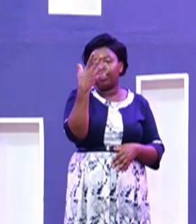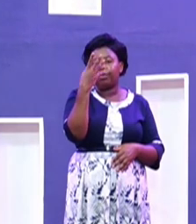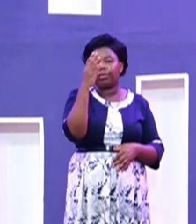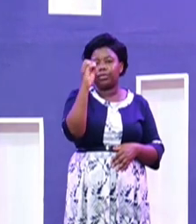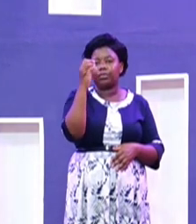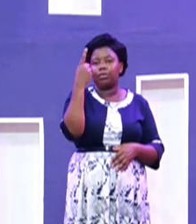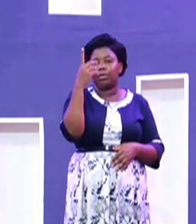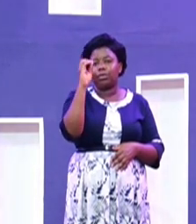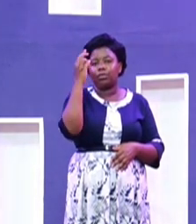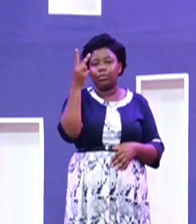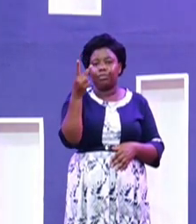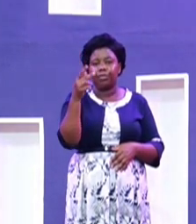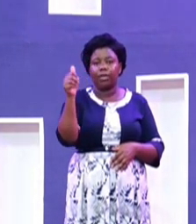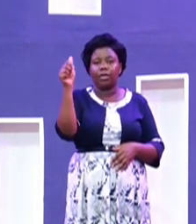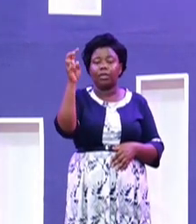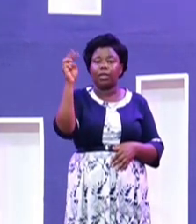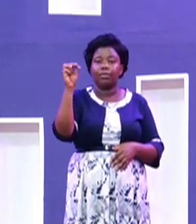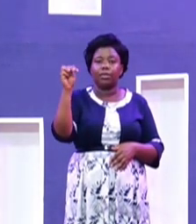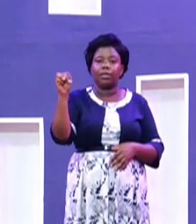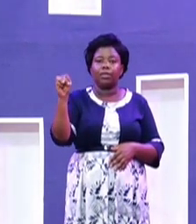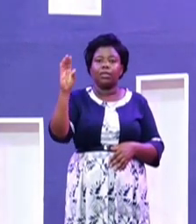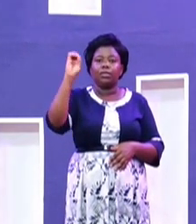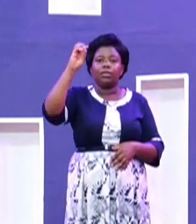0706 540 102 0754 ne